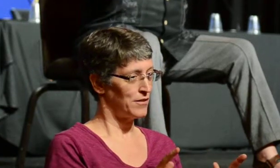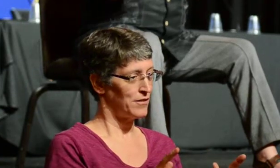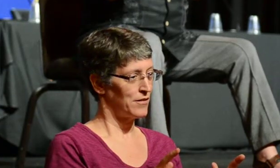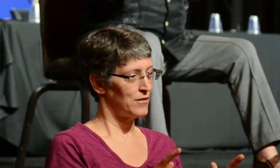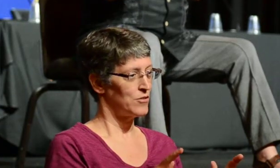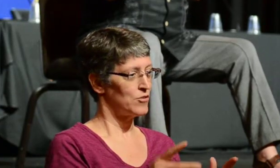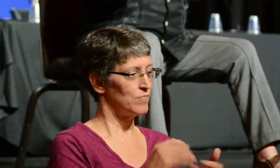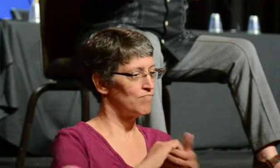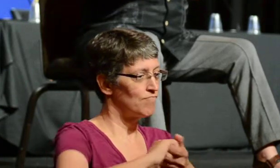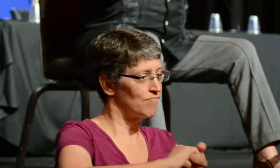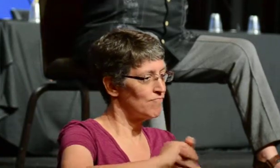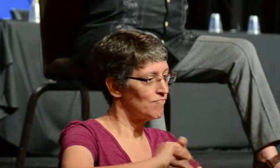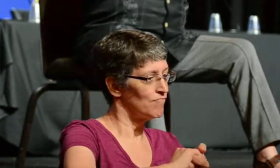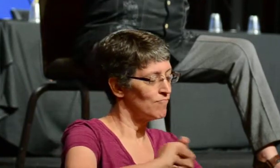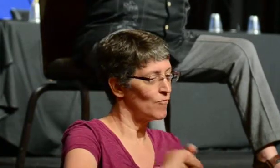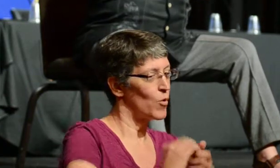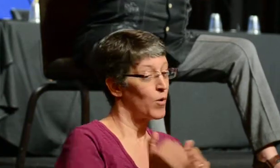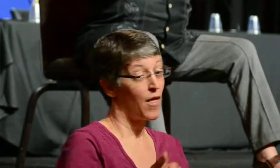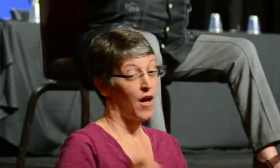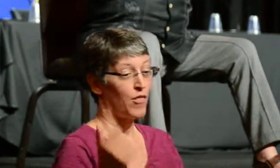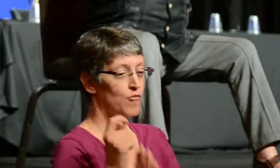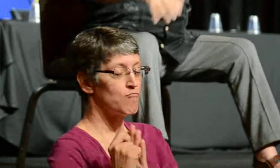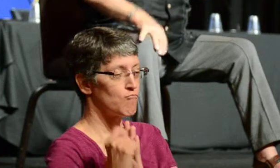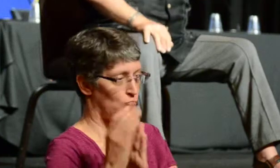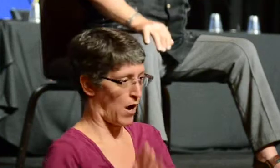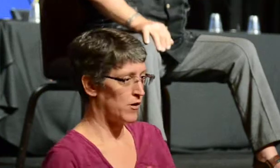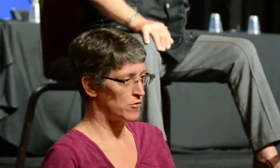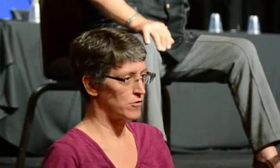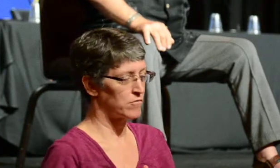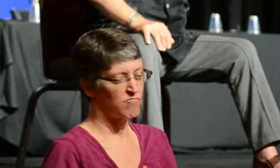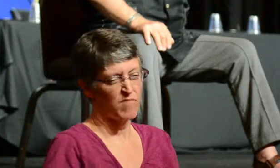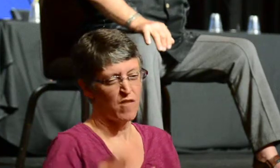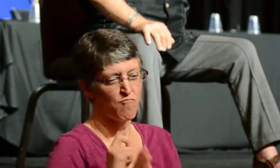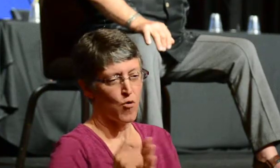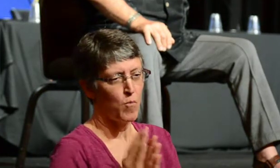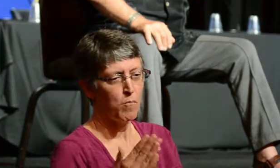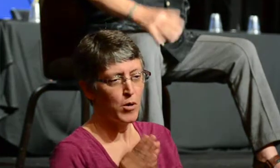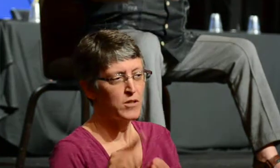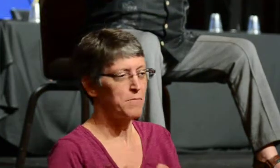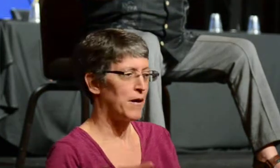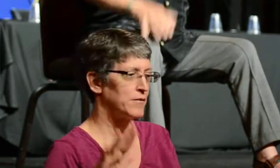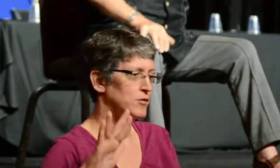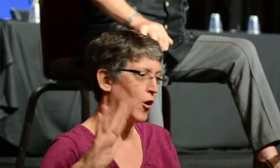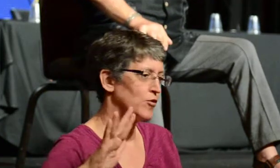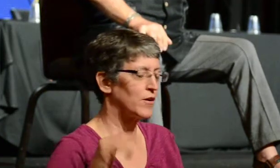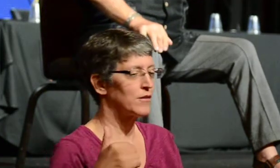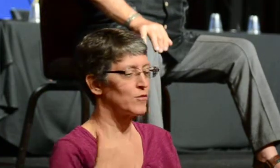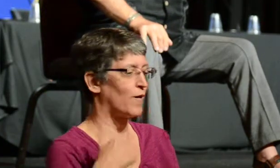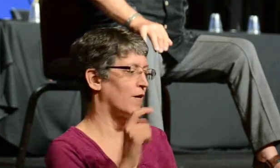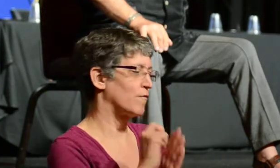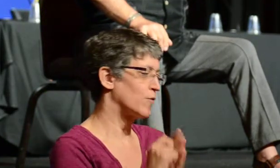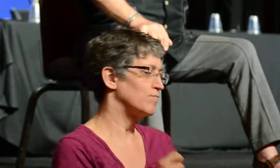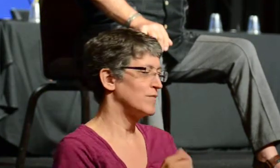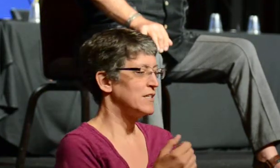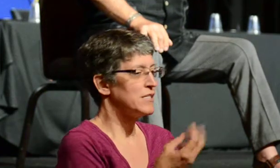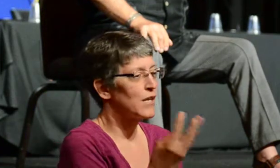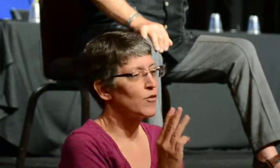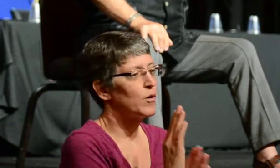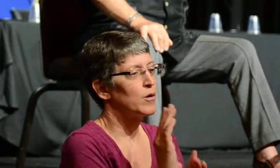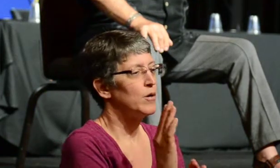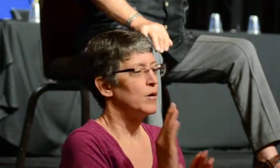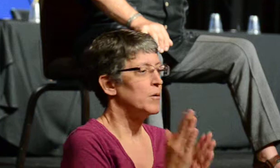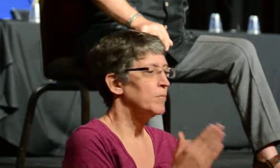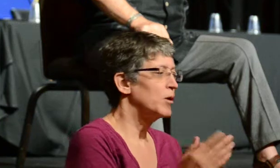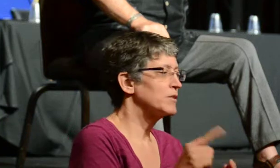to collaborate with other writers in writing books about Star Trek. And so I wrote several books about what I thought